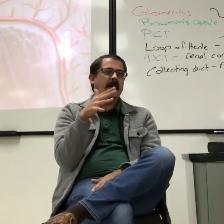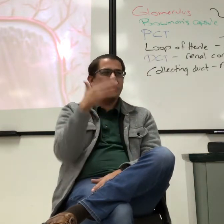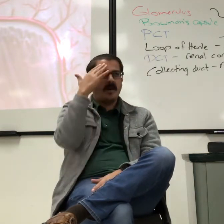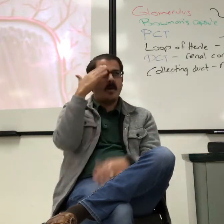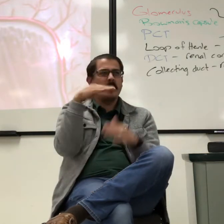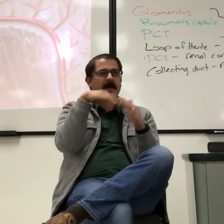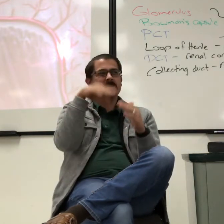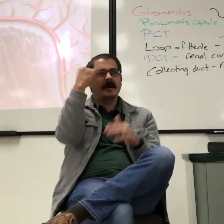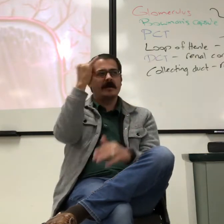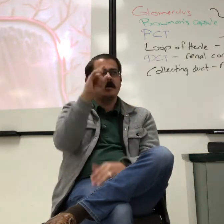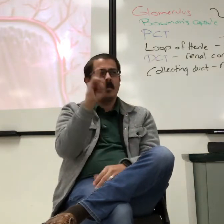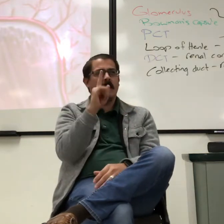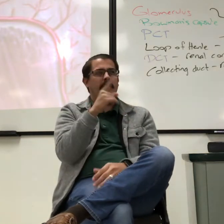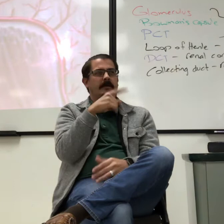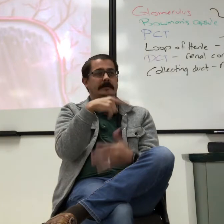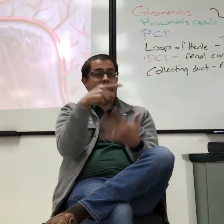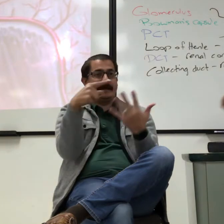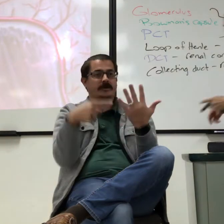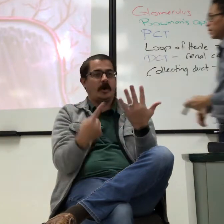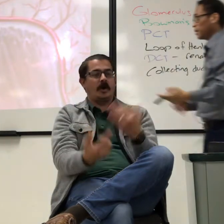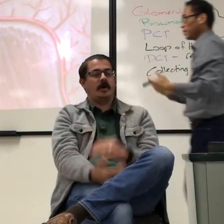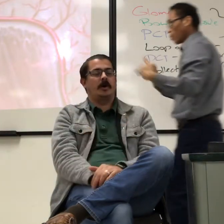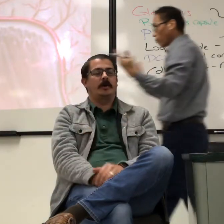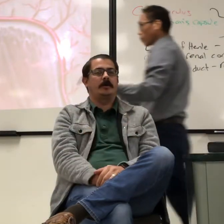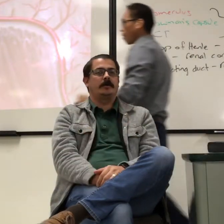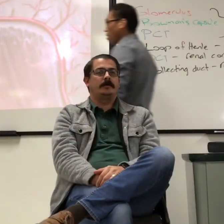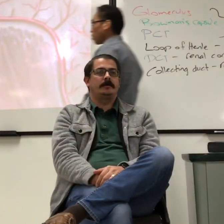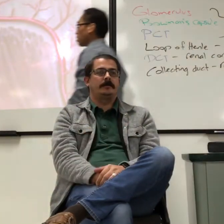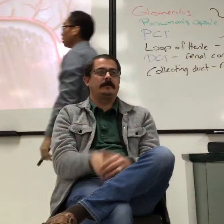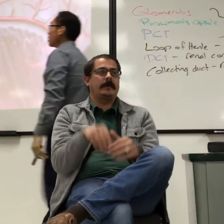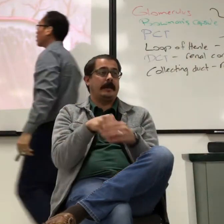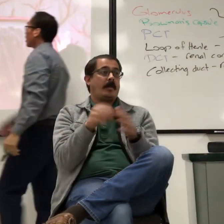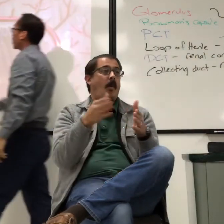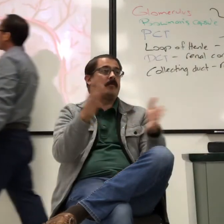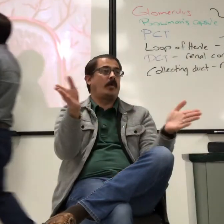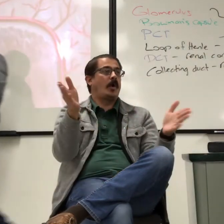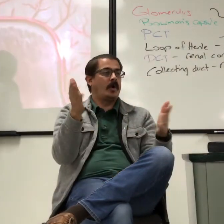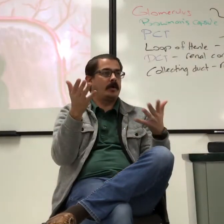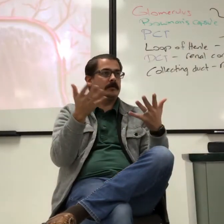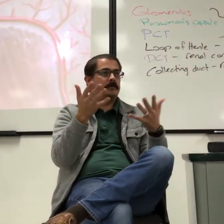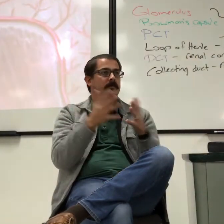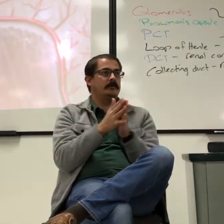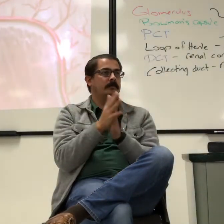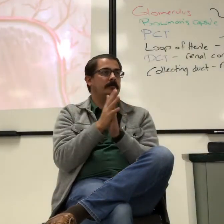basic idea of where these parts are in the overall